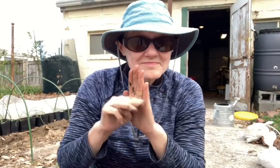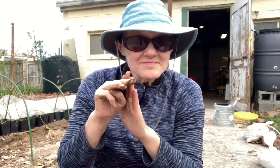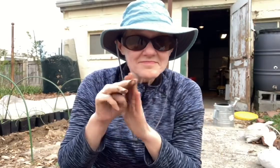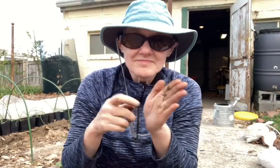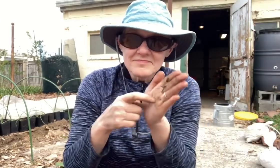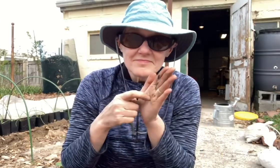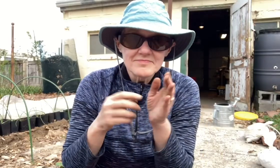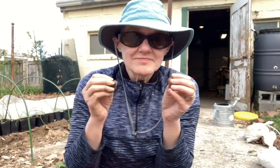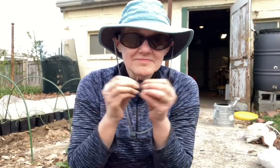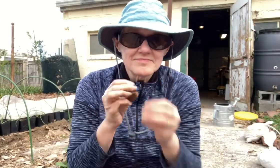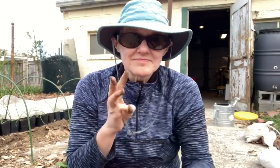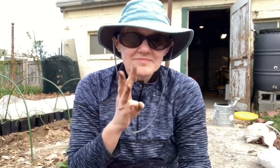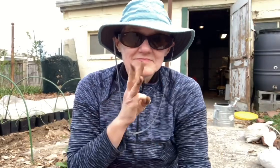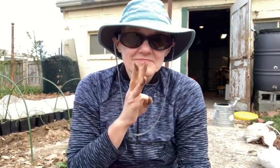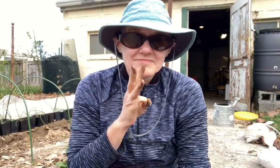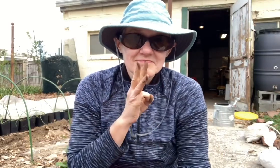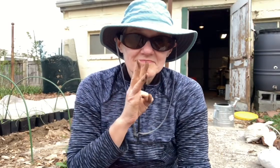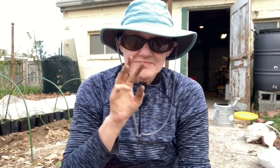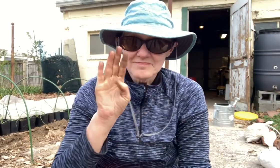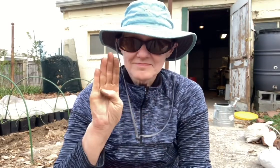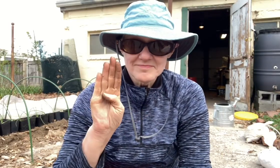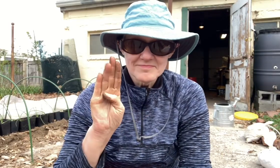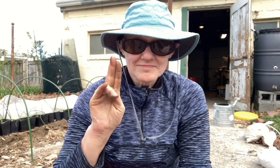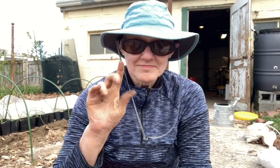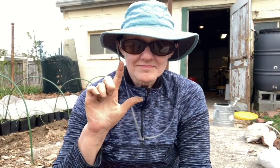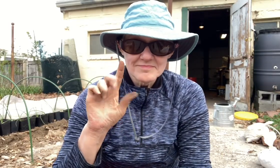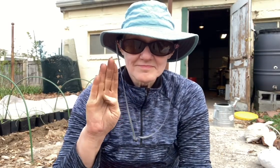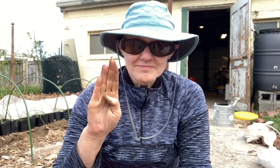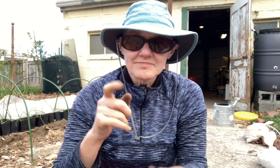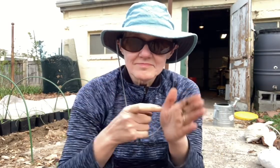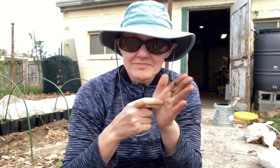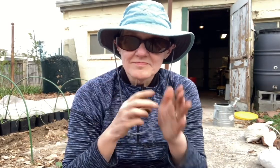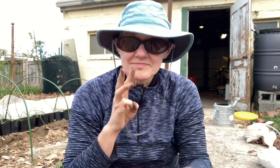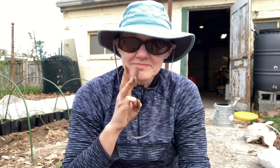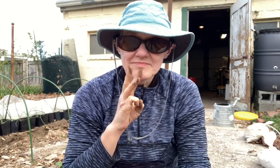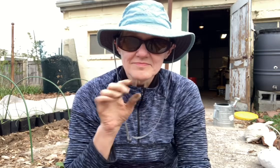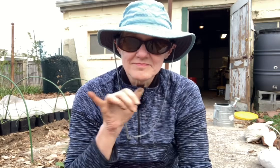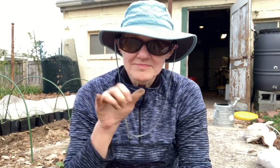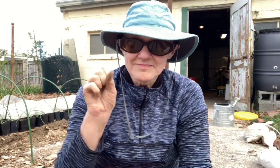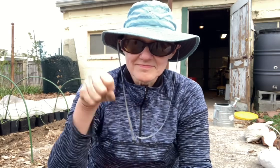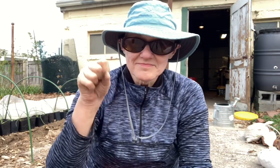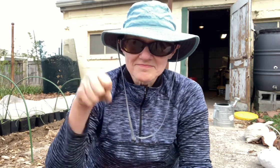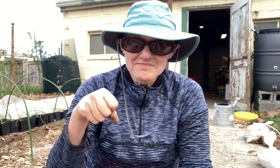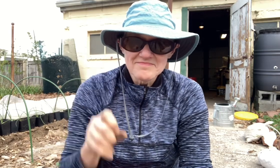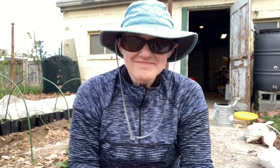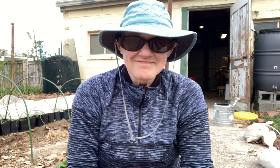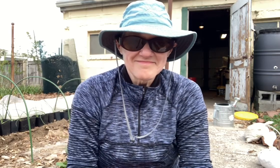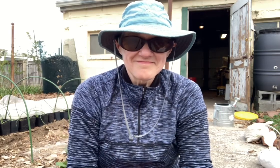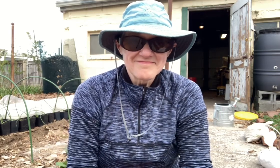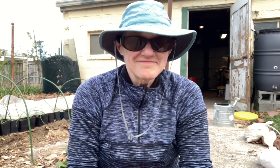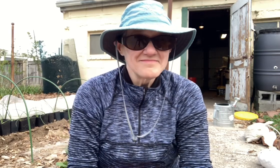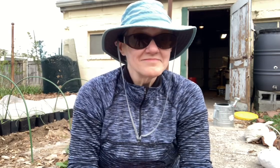Now, as onions mature, their water needs are going to increase. You need to water them even at the bulbing